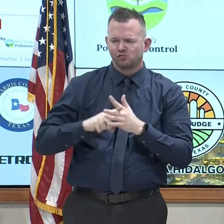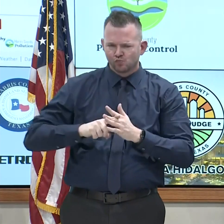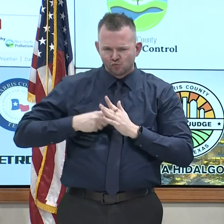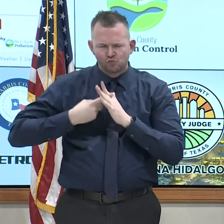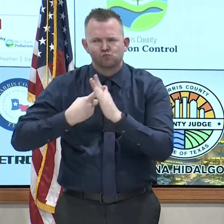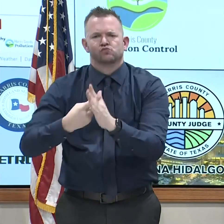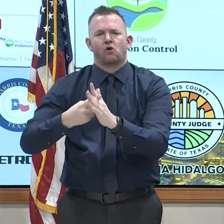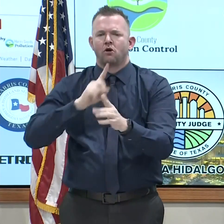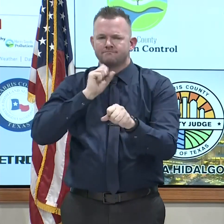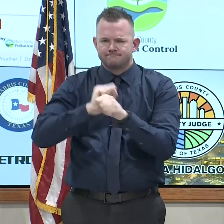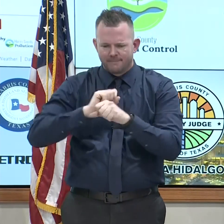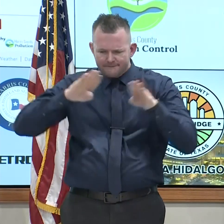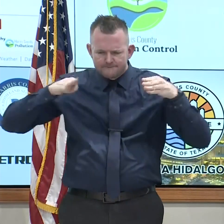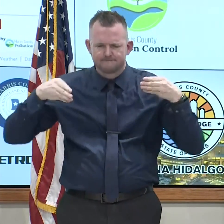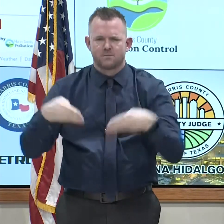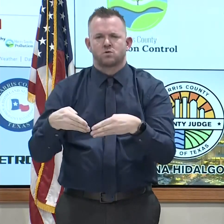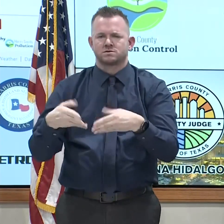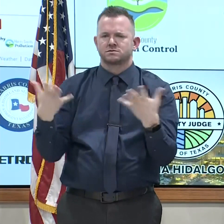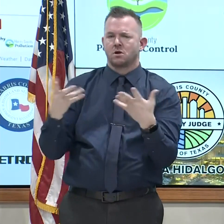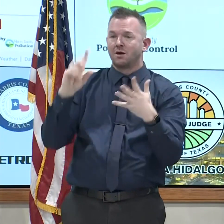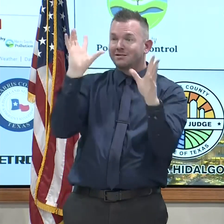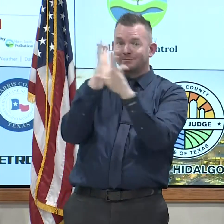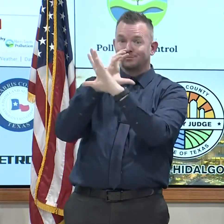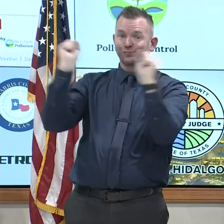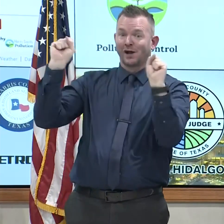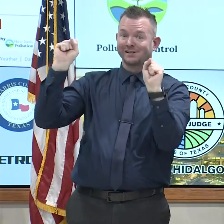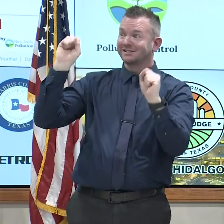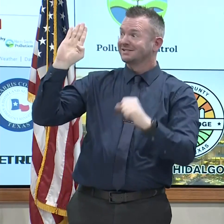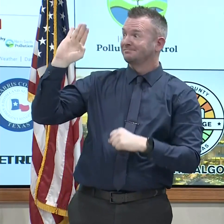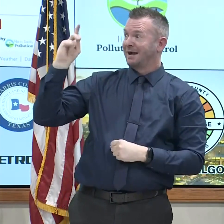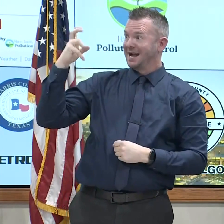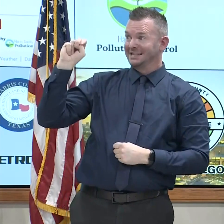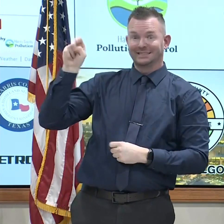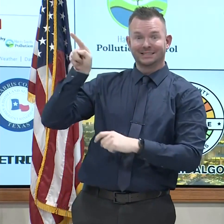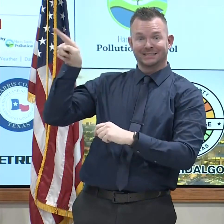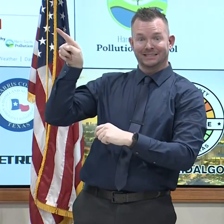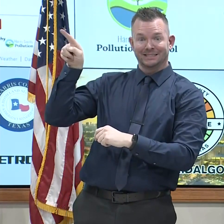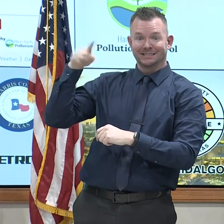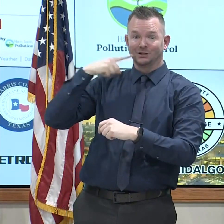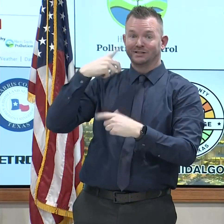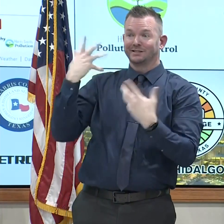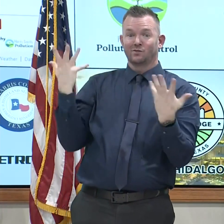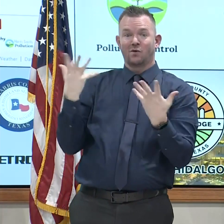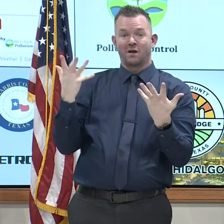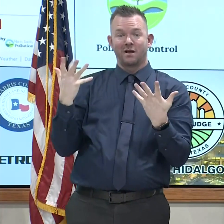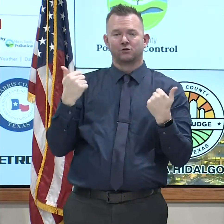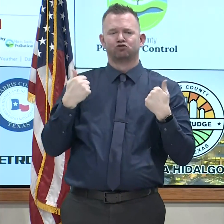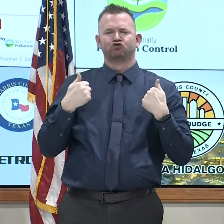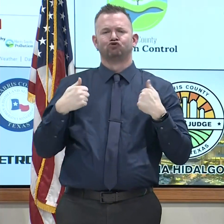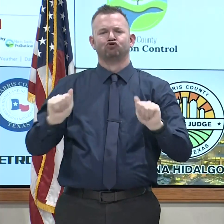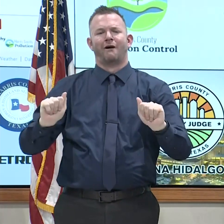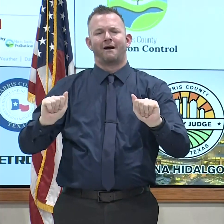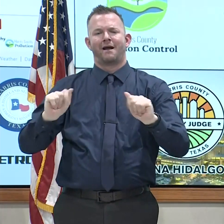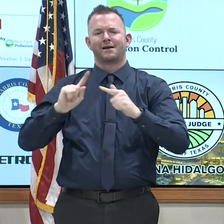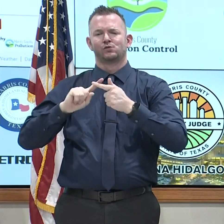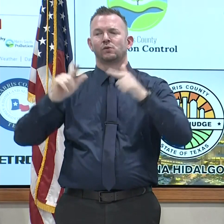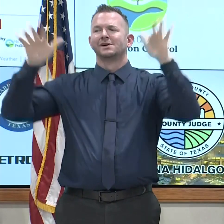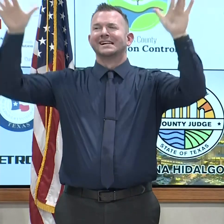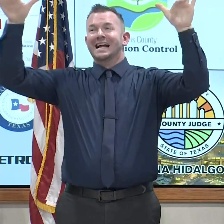as President Biden has said, dialing down the rhetoric, lowering the